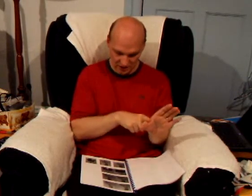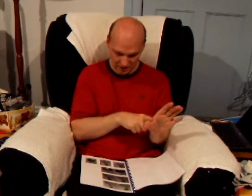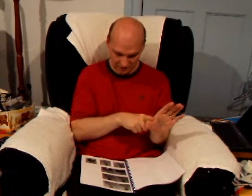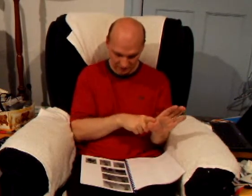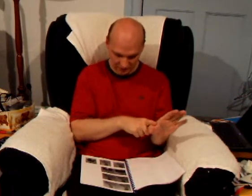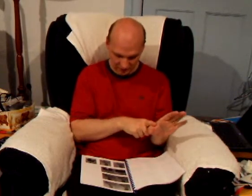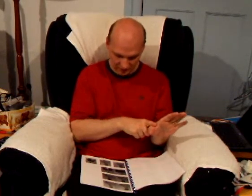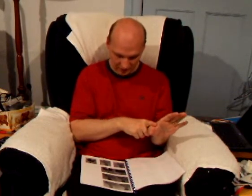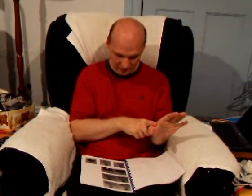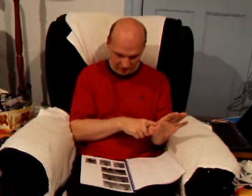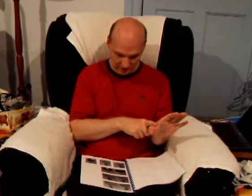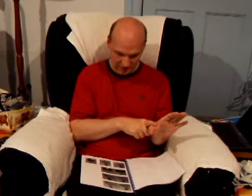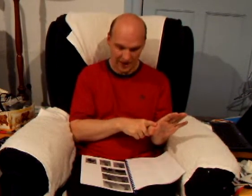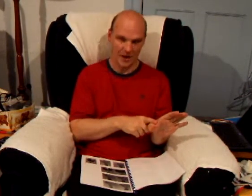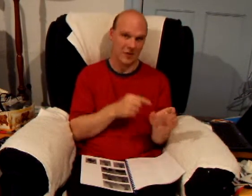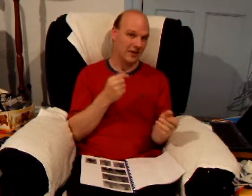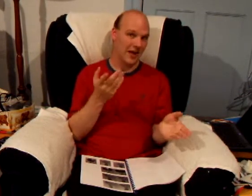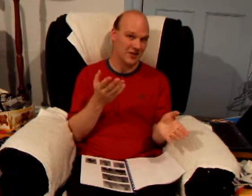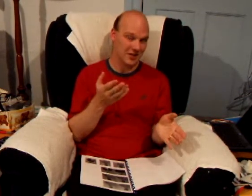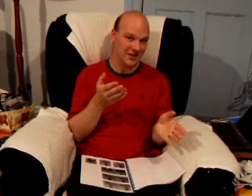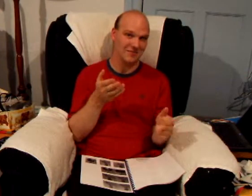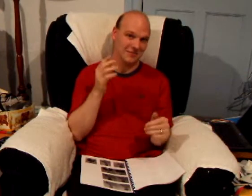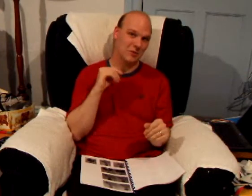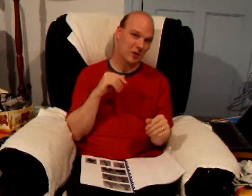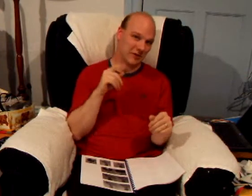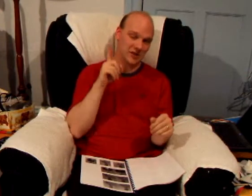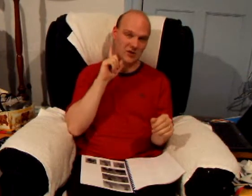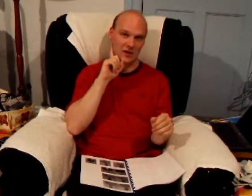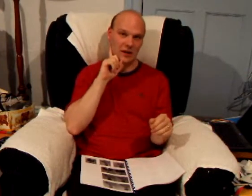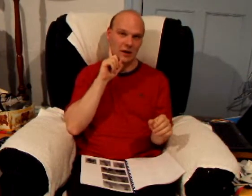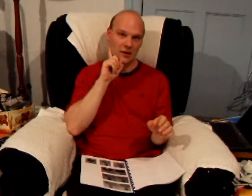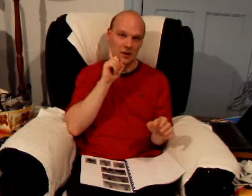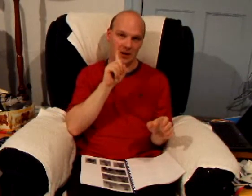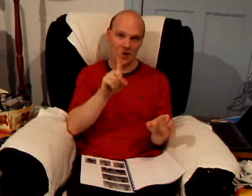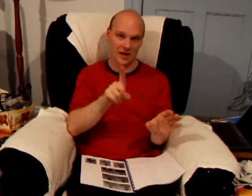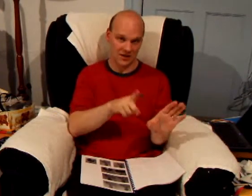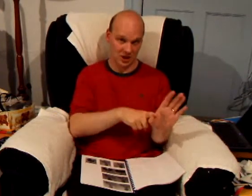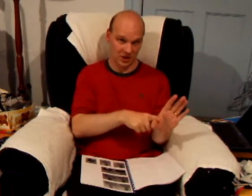year. And last year, you might have guessed it already, last year.